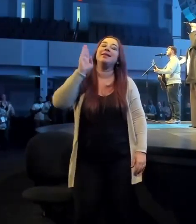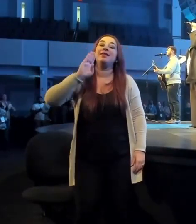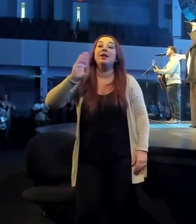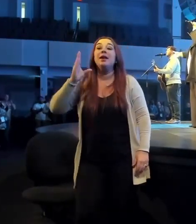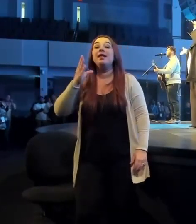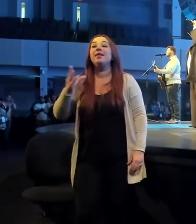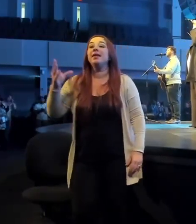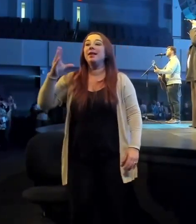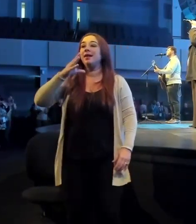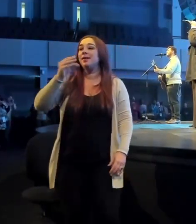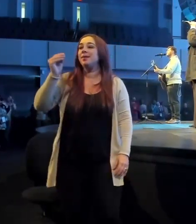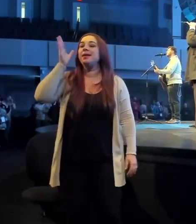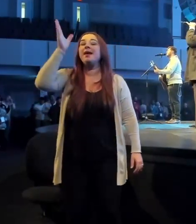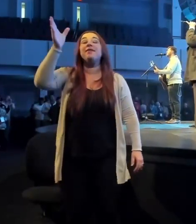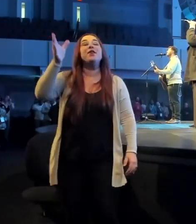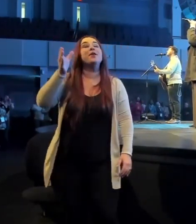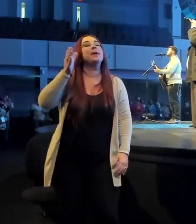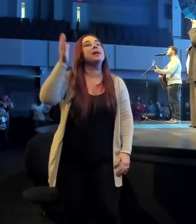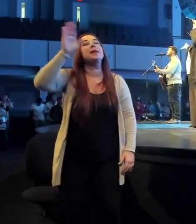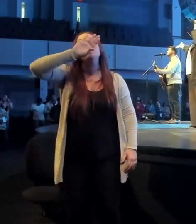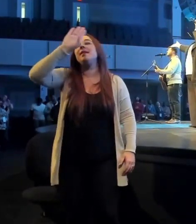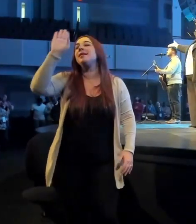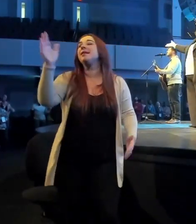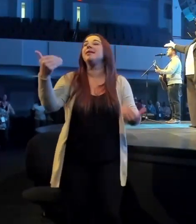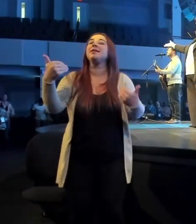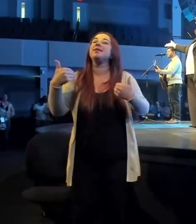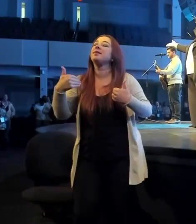servant, there will never be